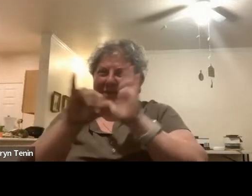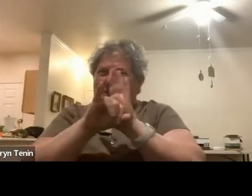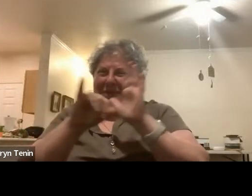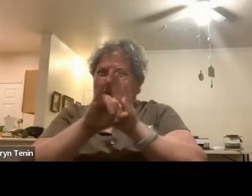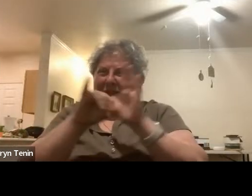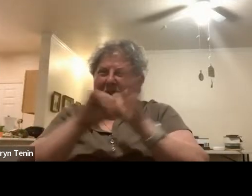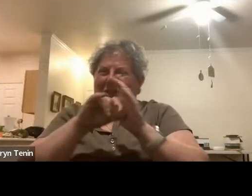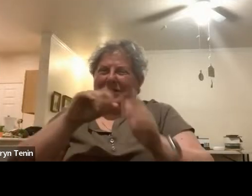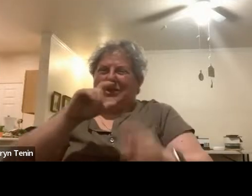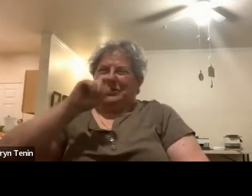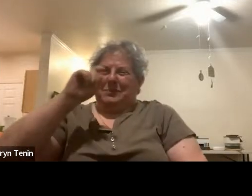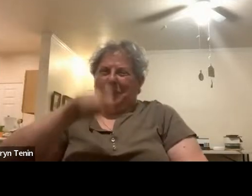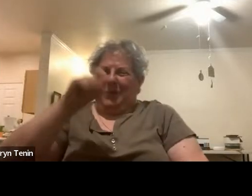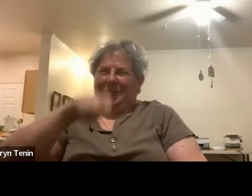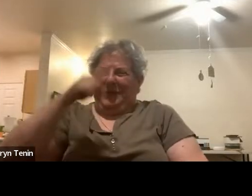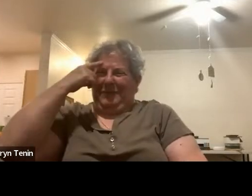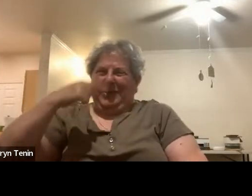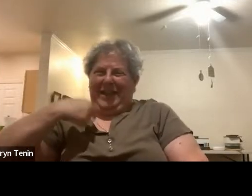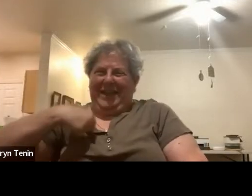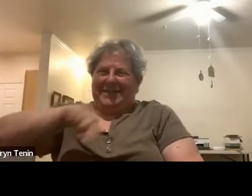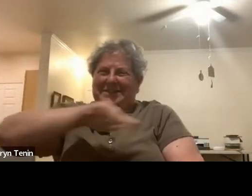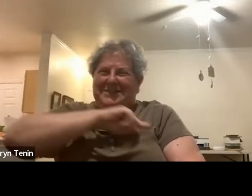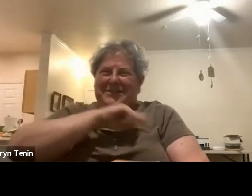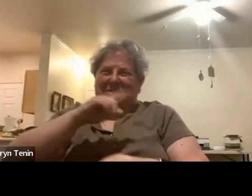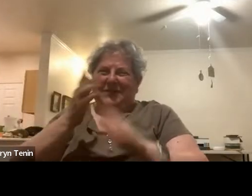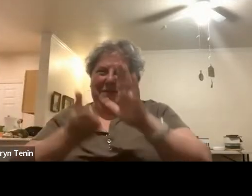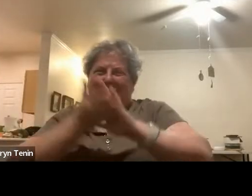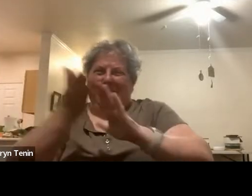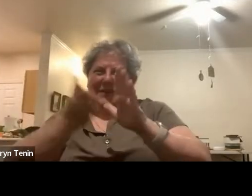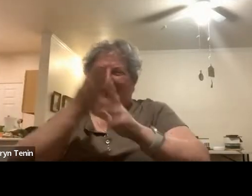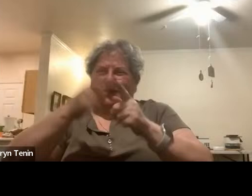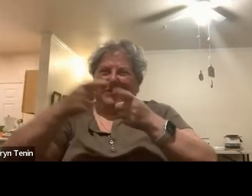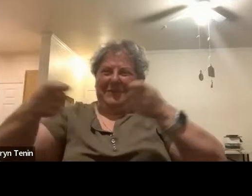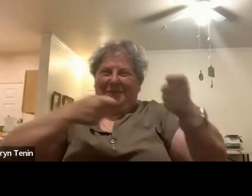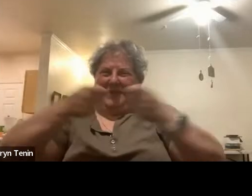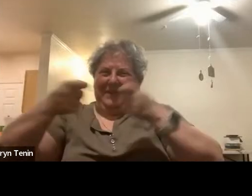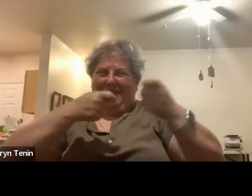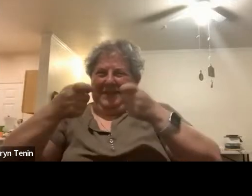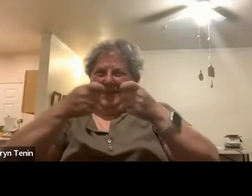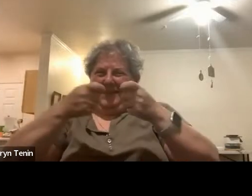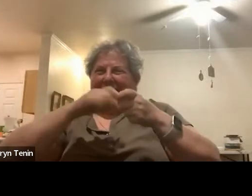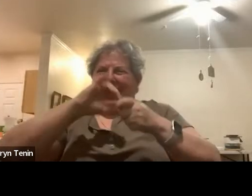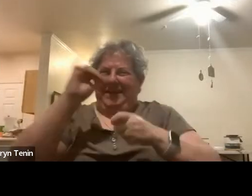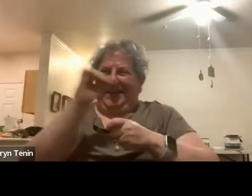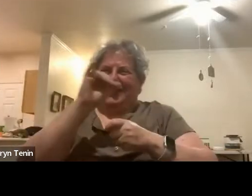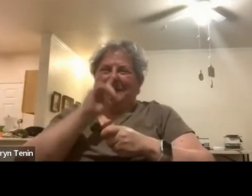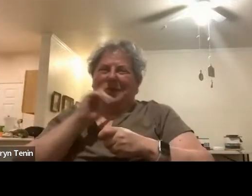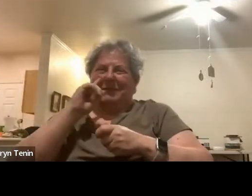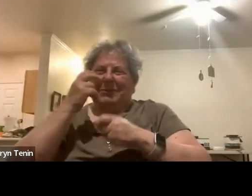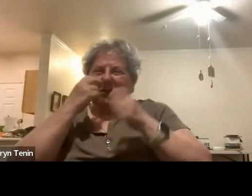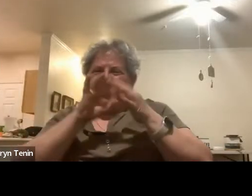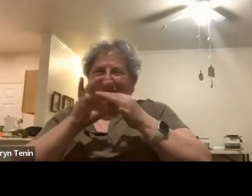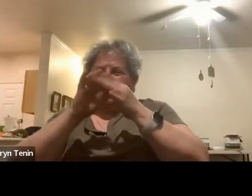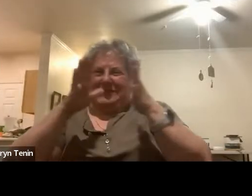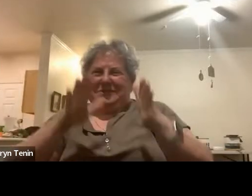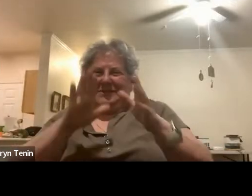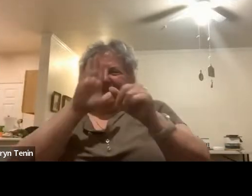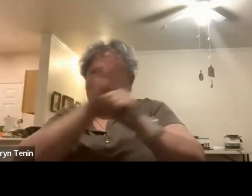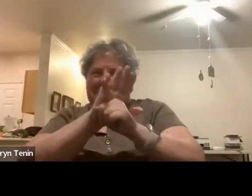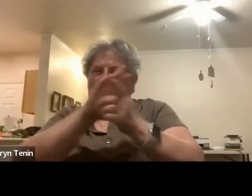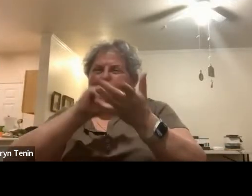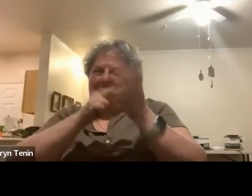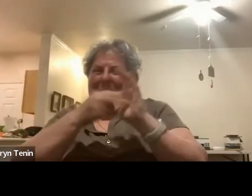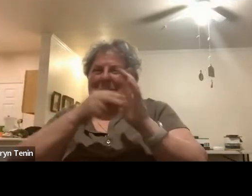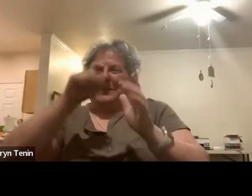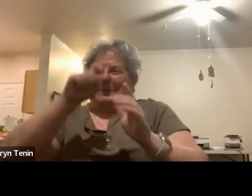hearing woman who is running that, and she does not have the proper identity to manage an